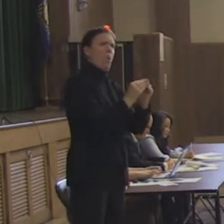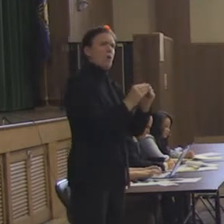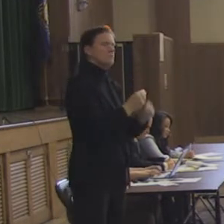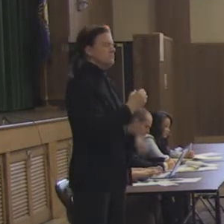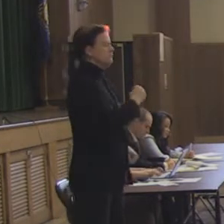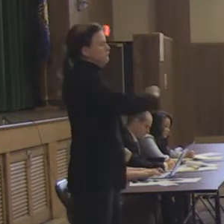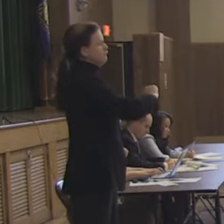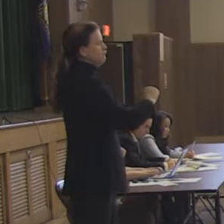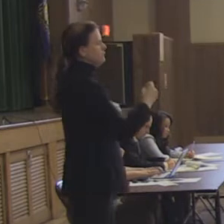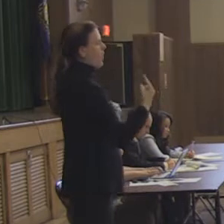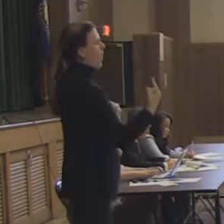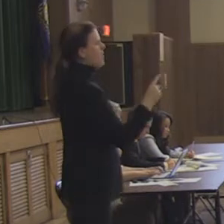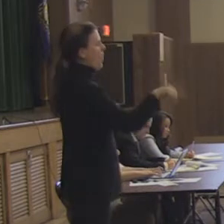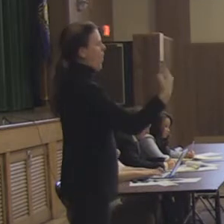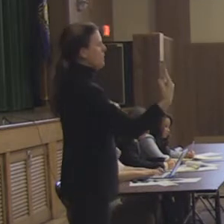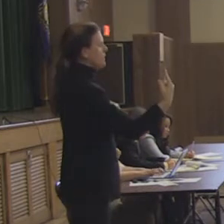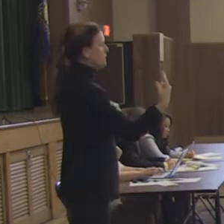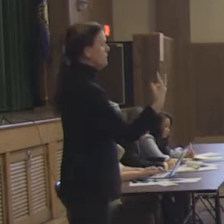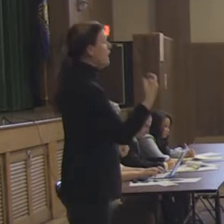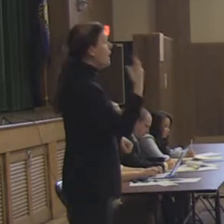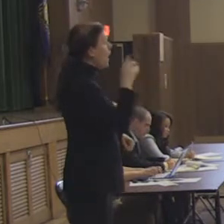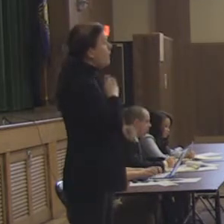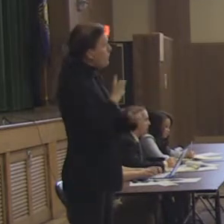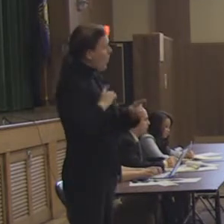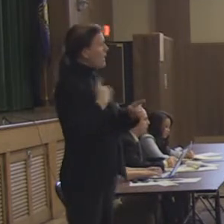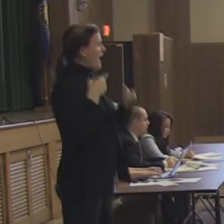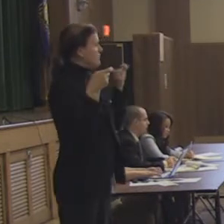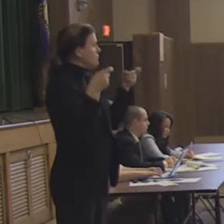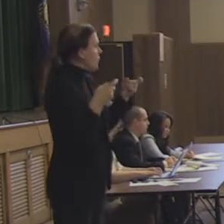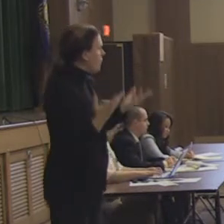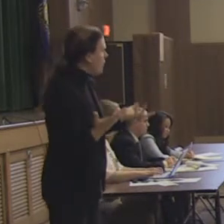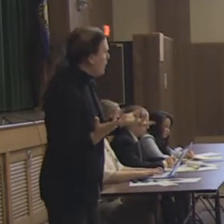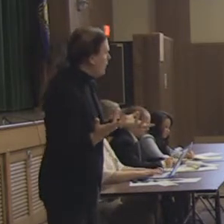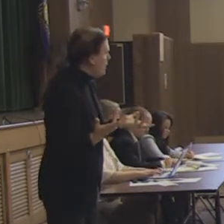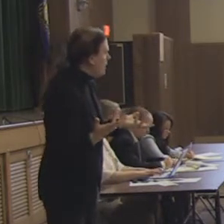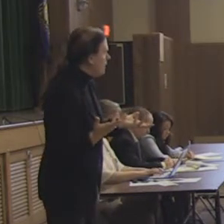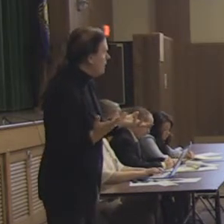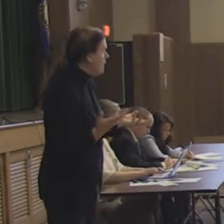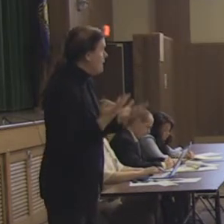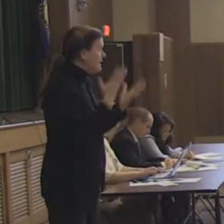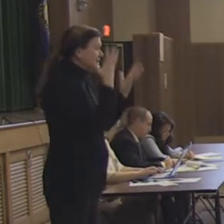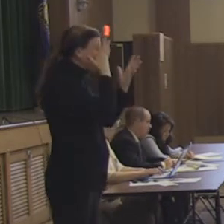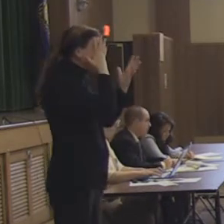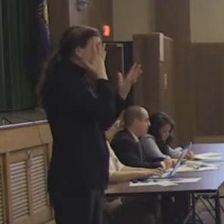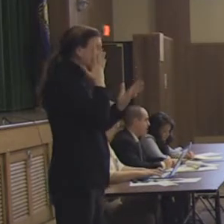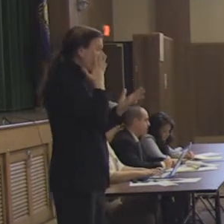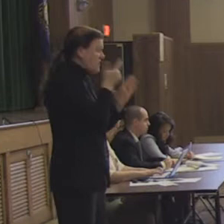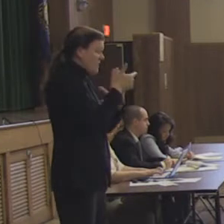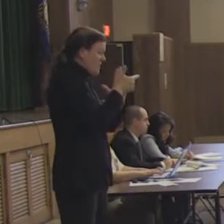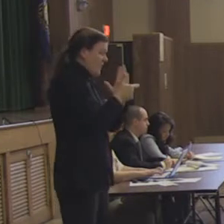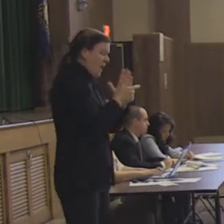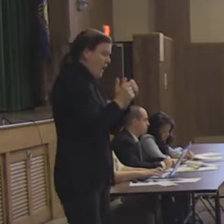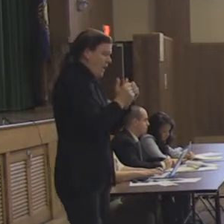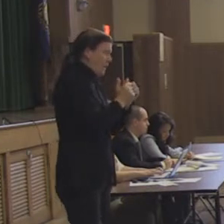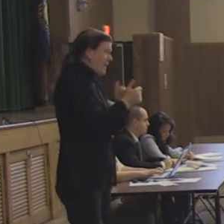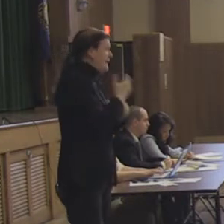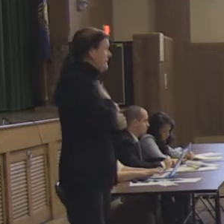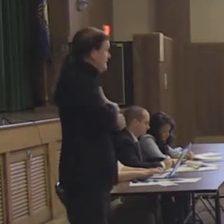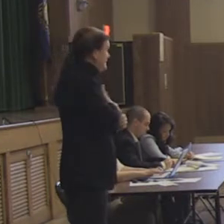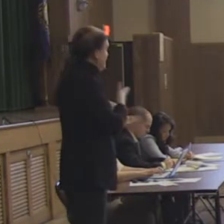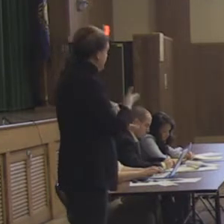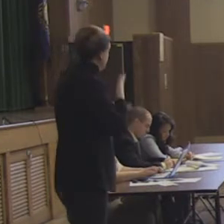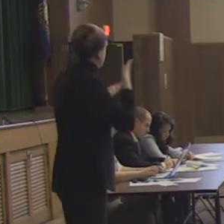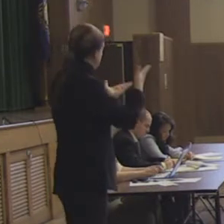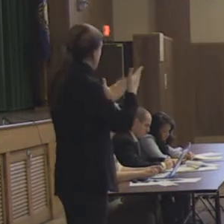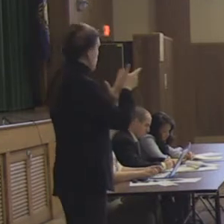there's the opportunity for the board to open it up. Sadly, if we need legislation to do that, I would encourage you to put